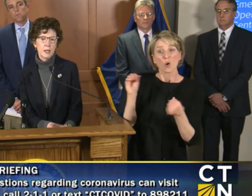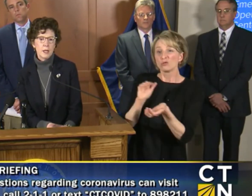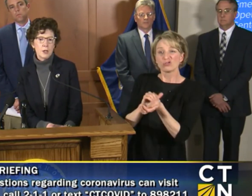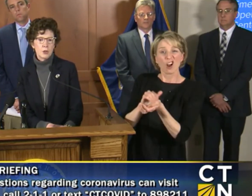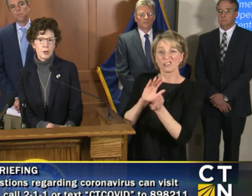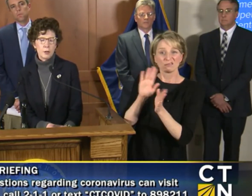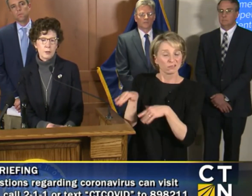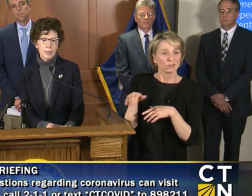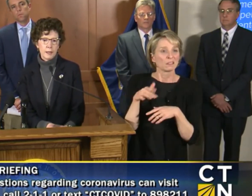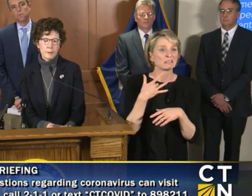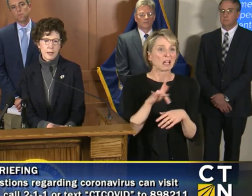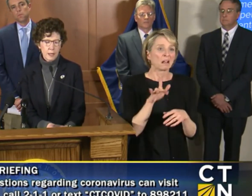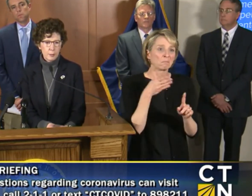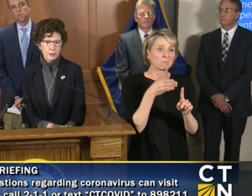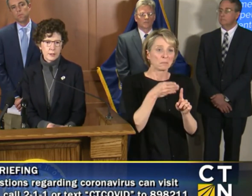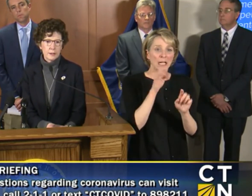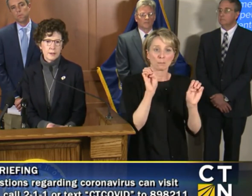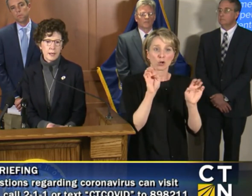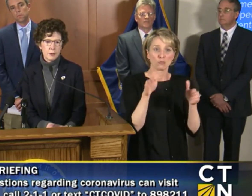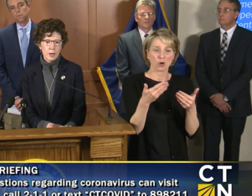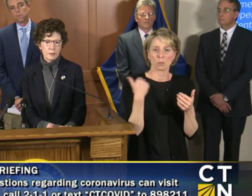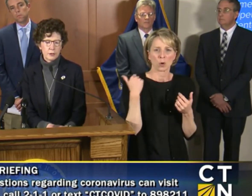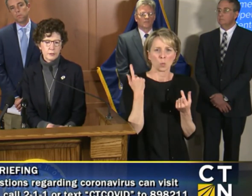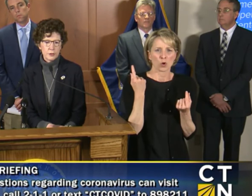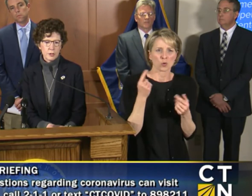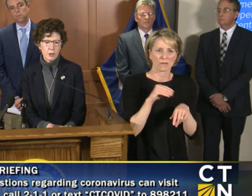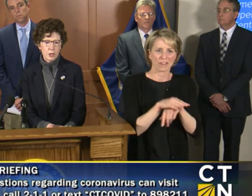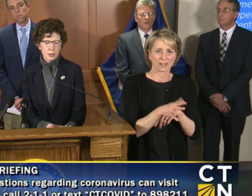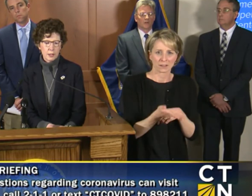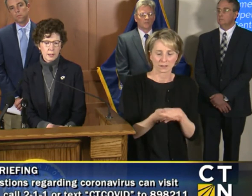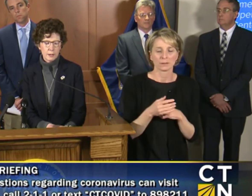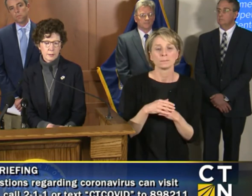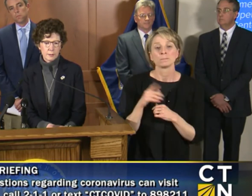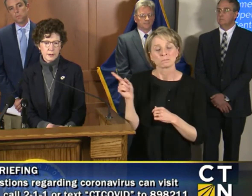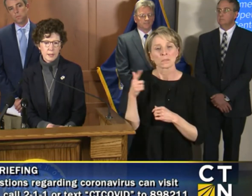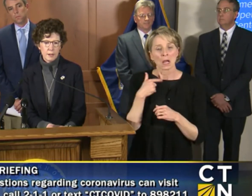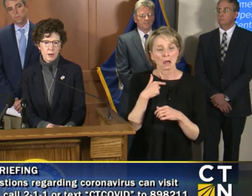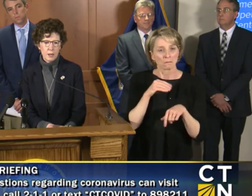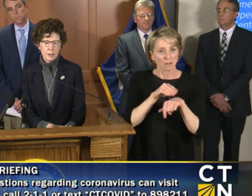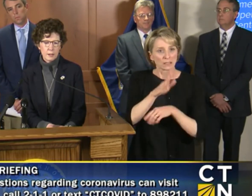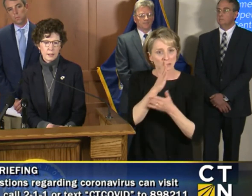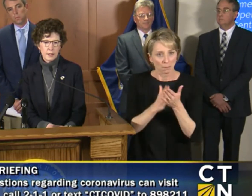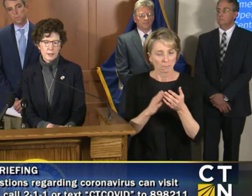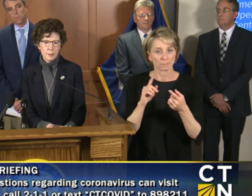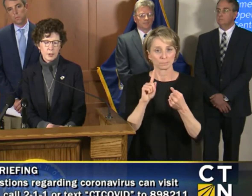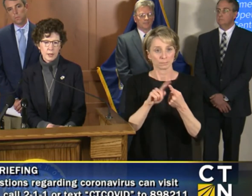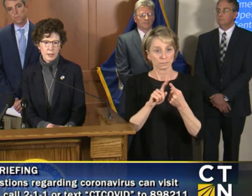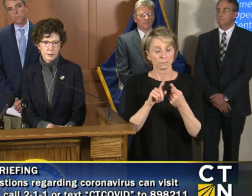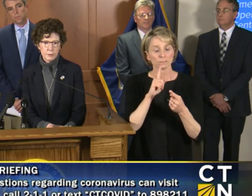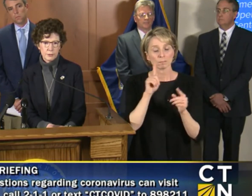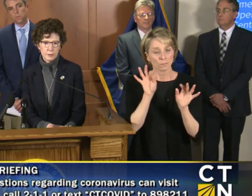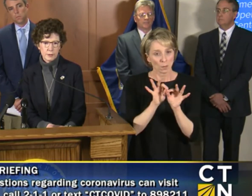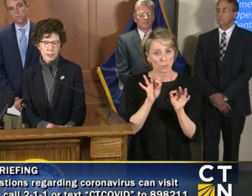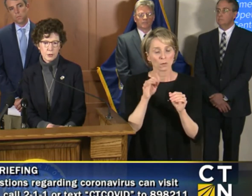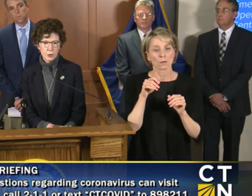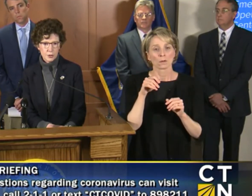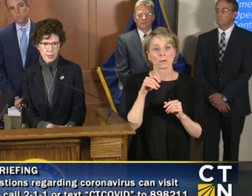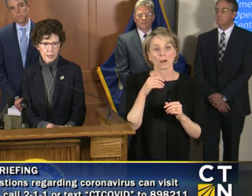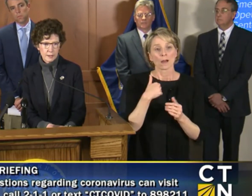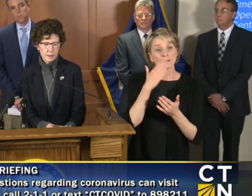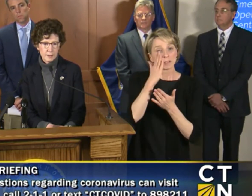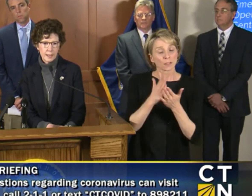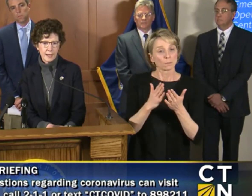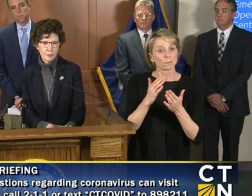Right. So a couple of things that I would offer. First of all, there are a number of